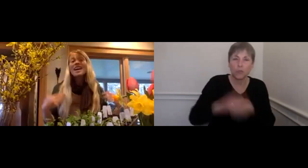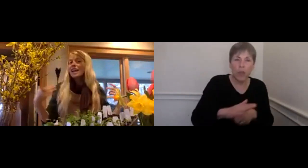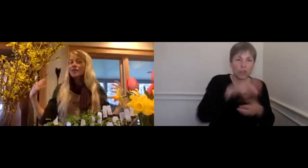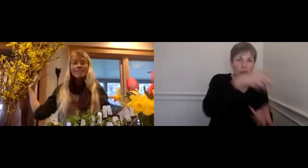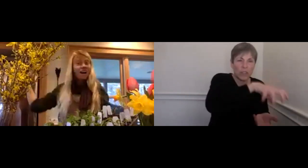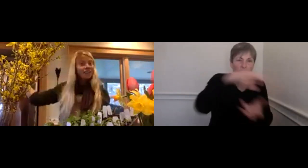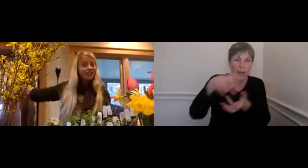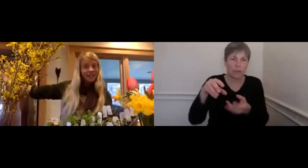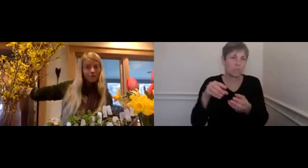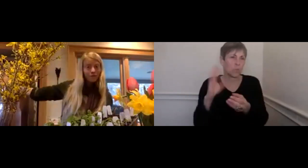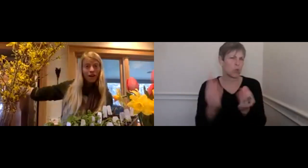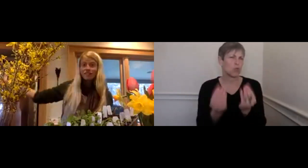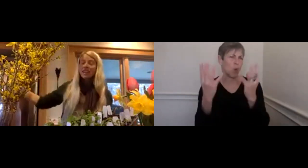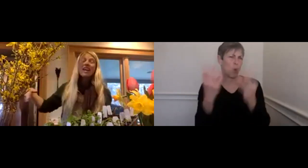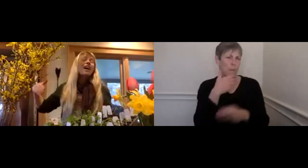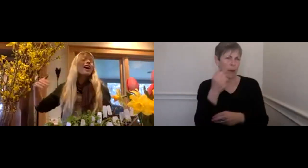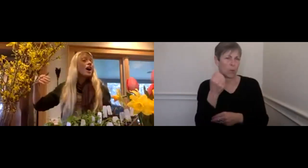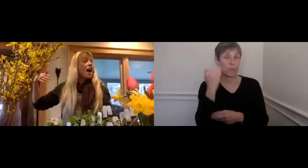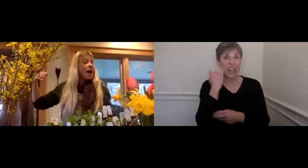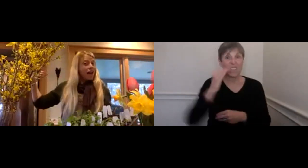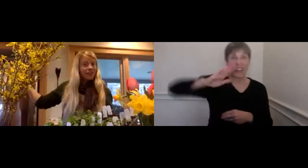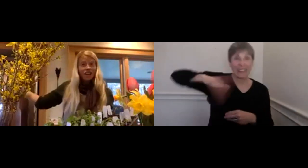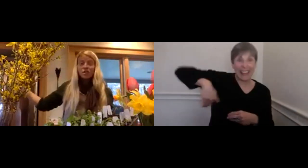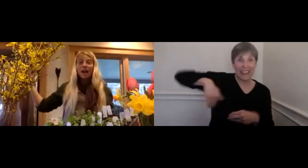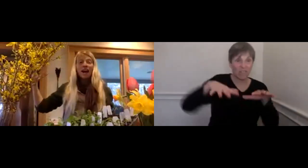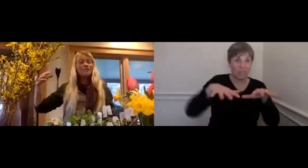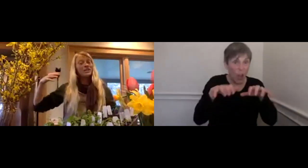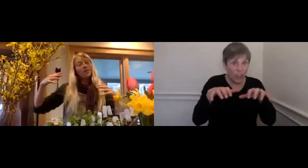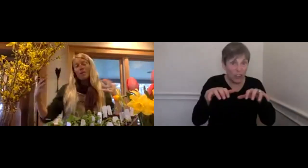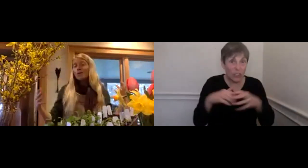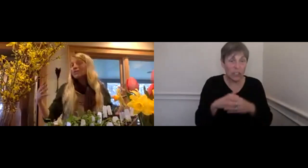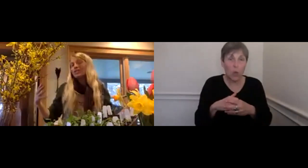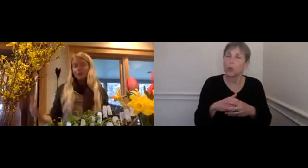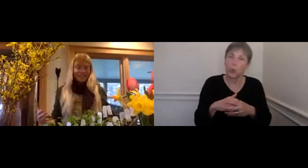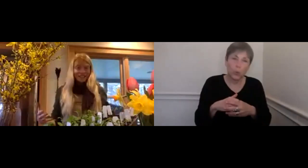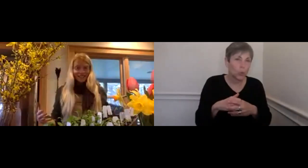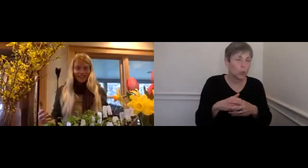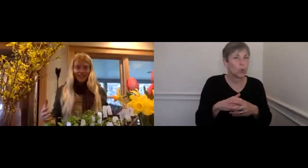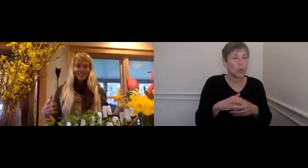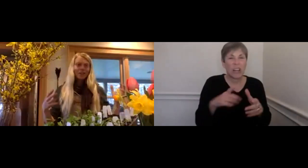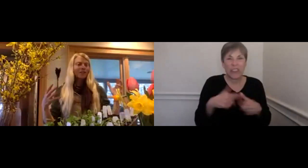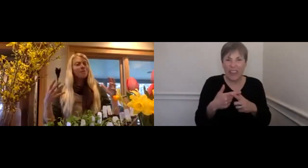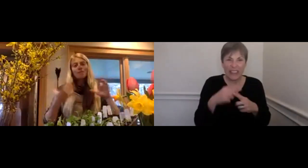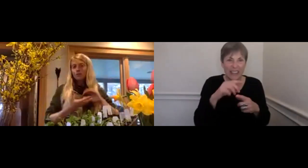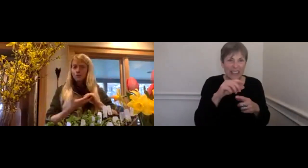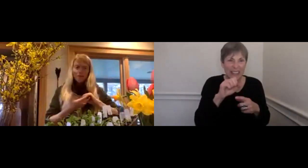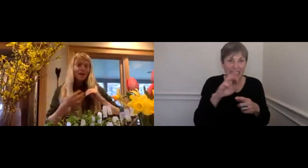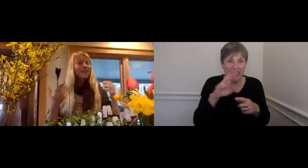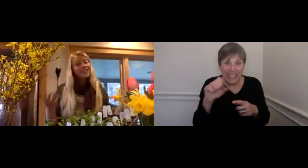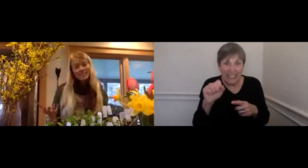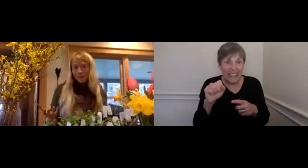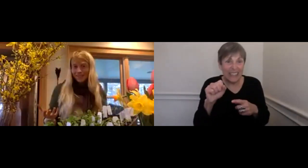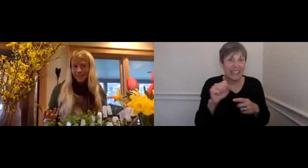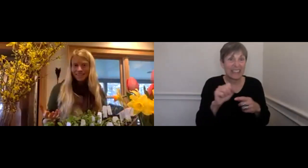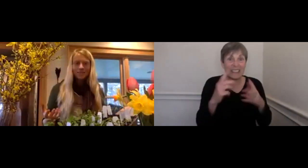Because if it's a late frost, then you have these old stressed seedlings that are gonna be more root bound